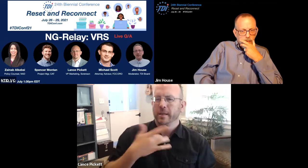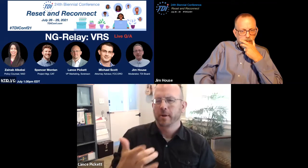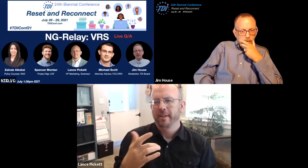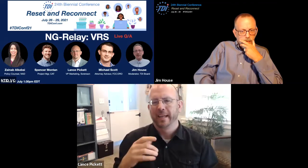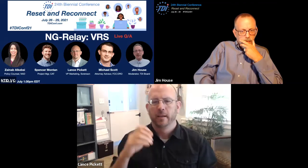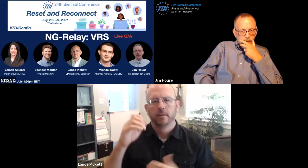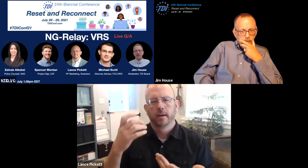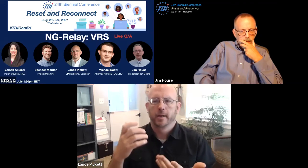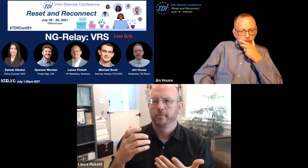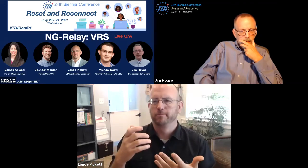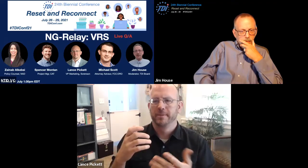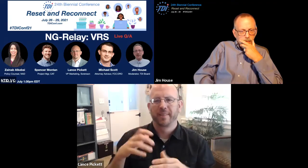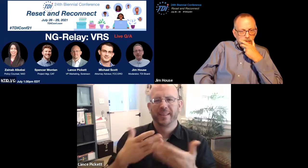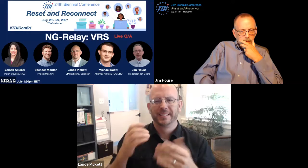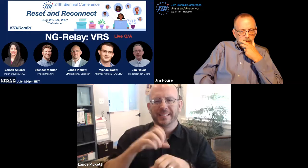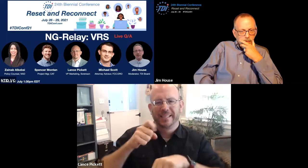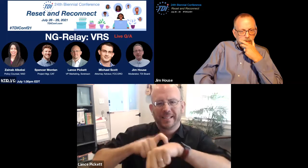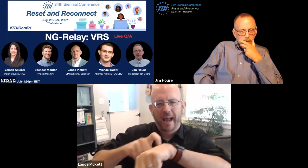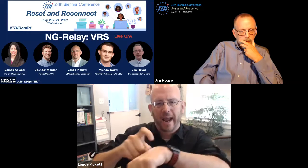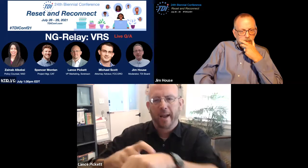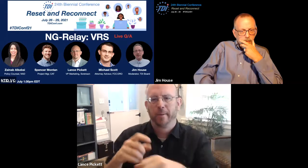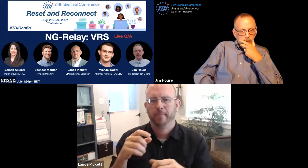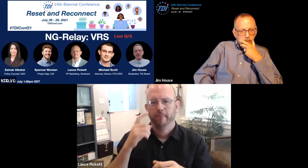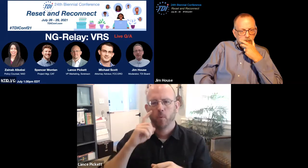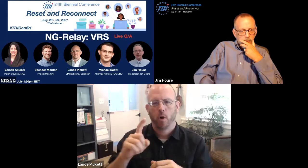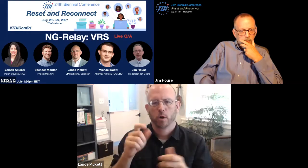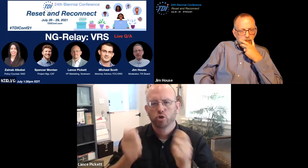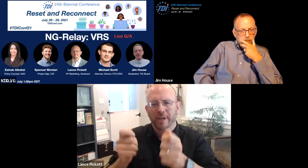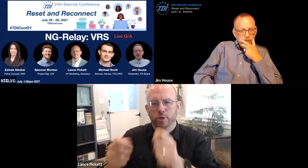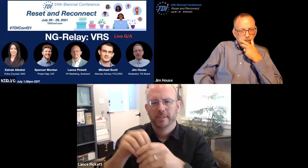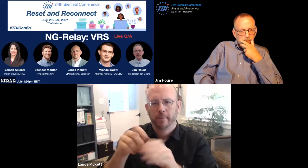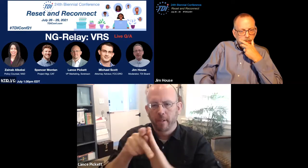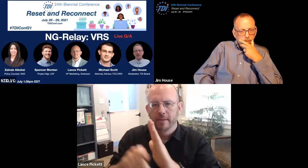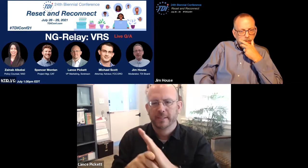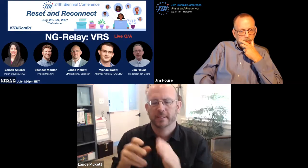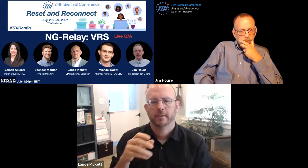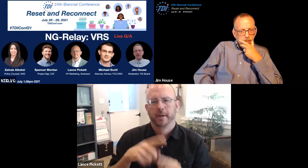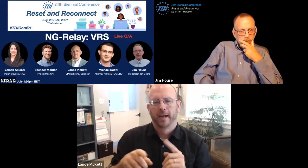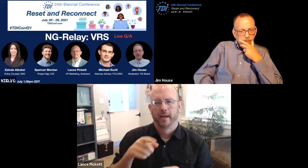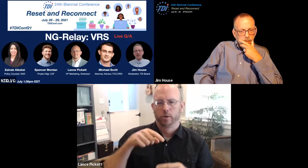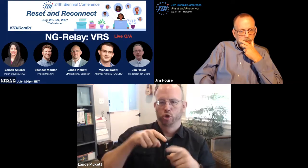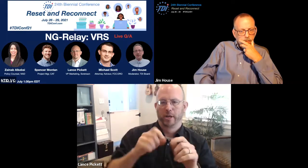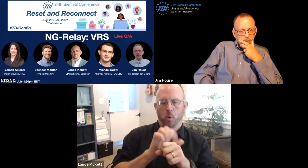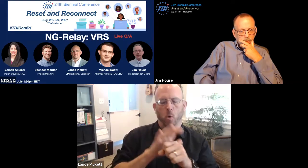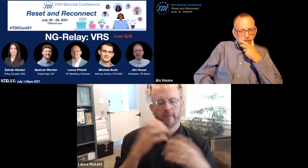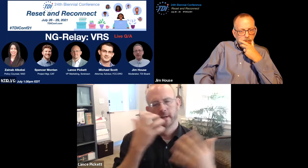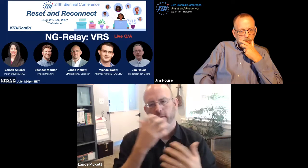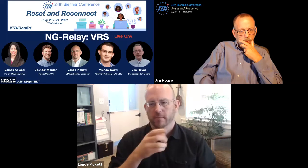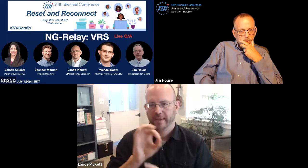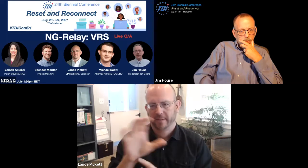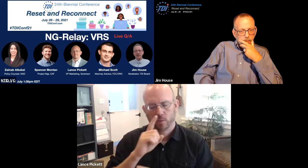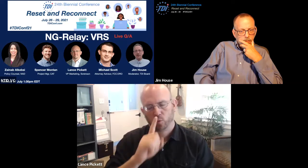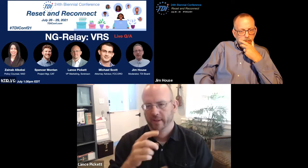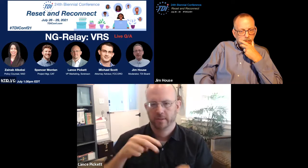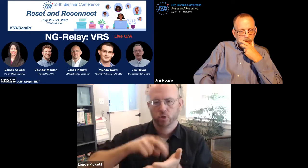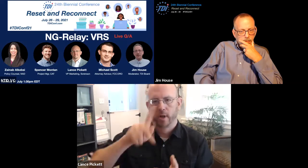at first because, typically, things take time. Changes in policy typically take